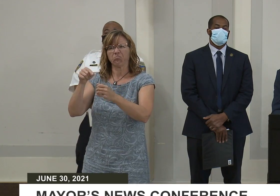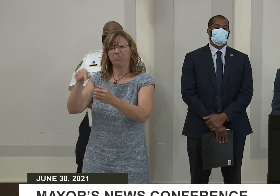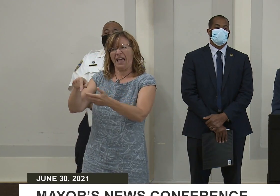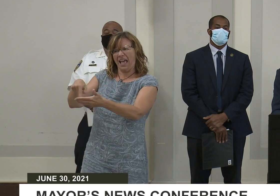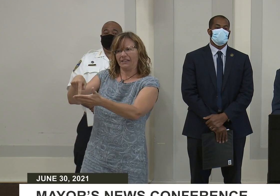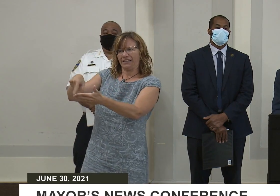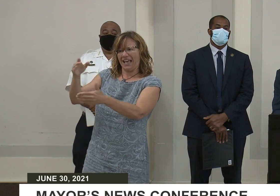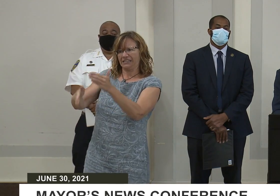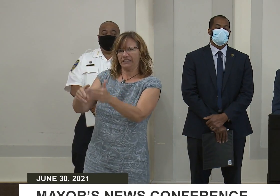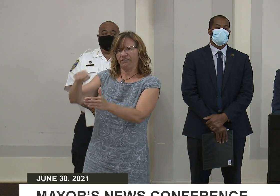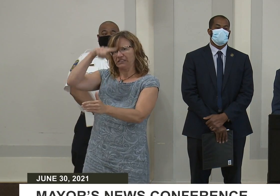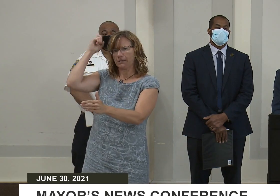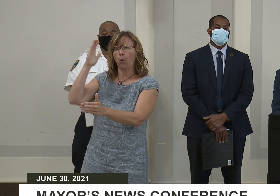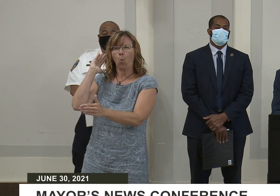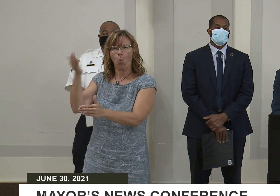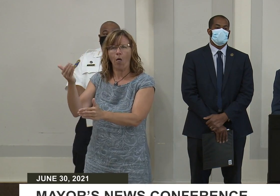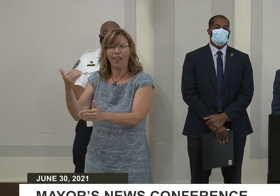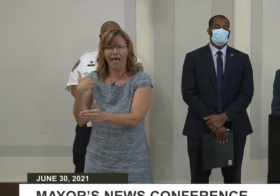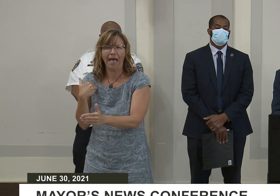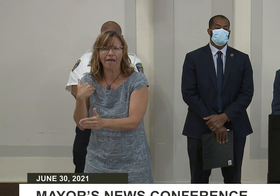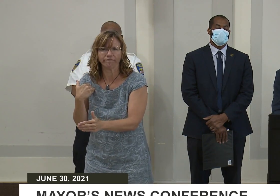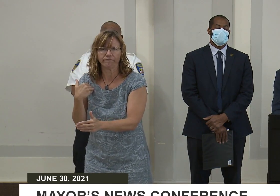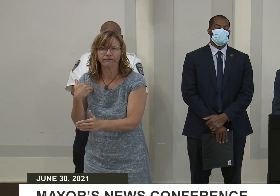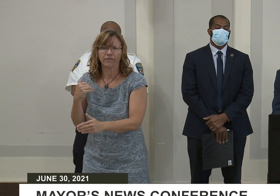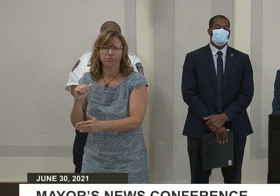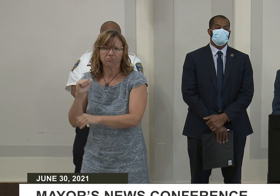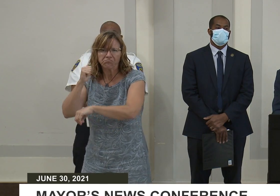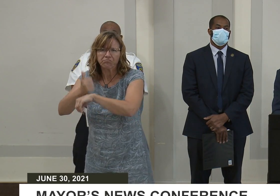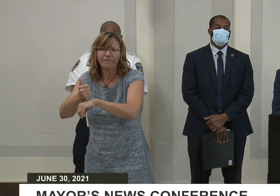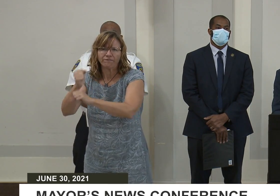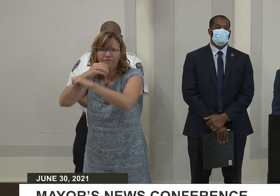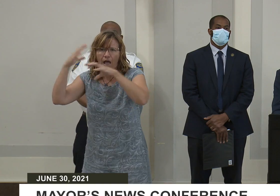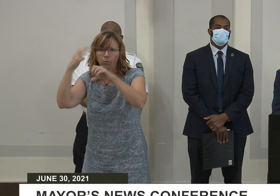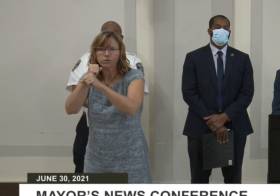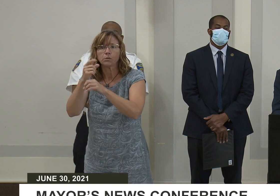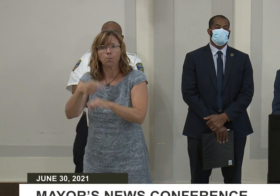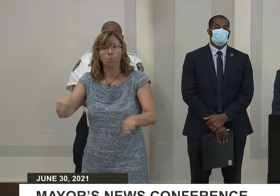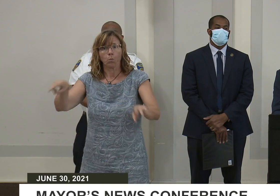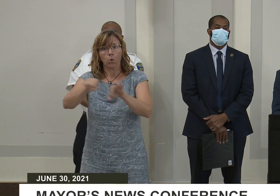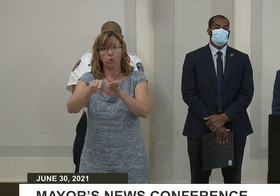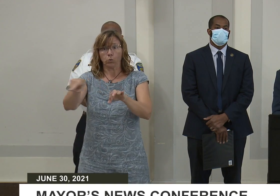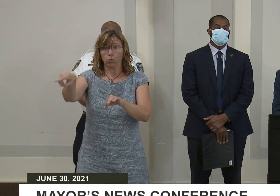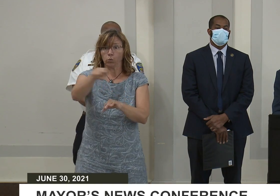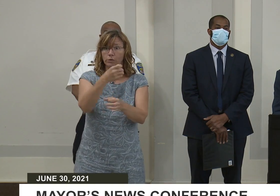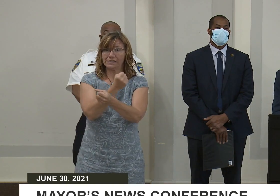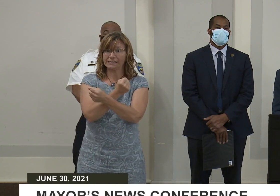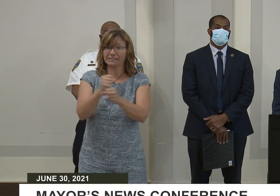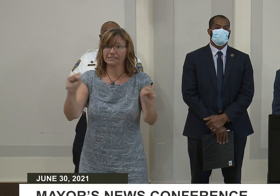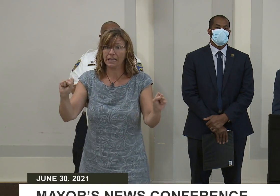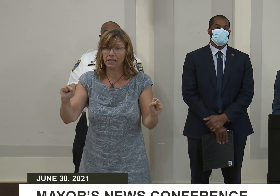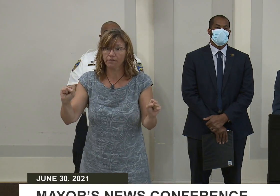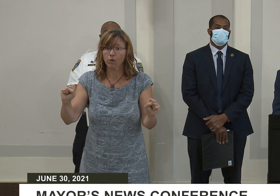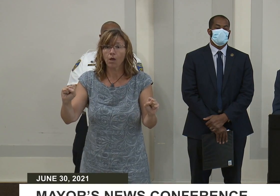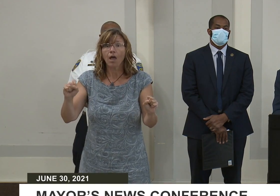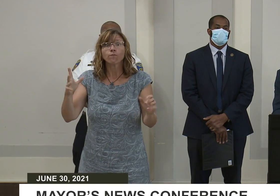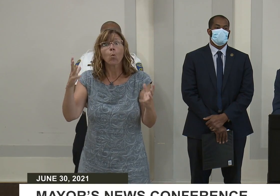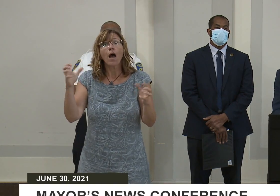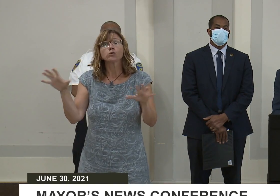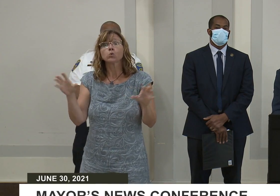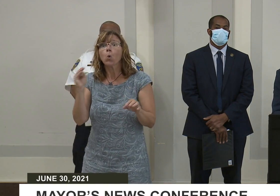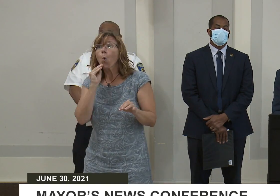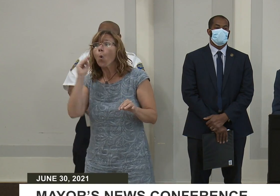safe alternatives, I want to remind folks that the personal use in fireworks and sparklers are not only dangerous, they're also